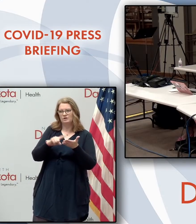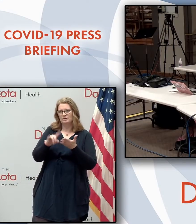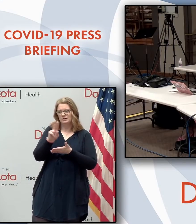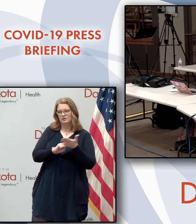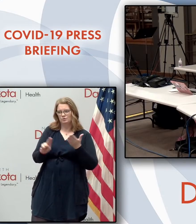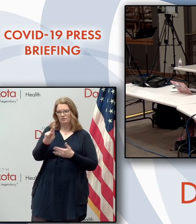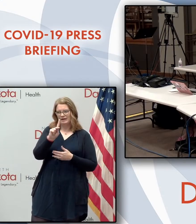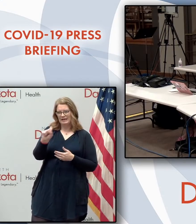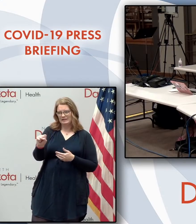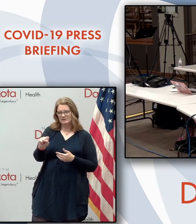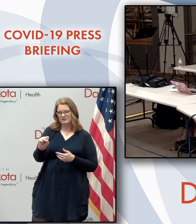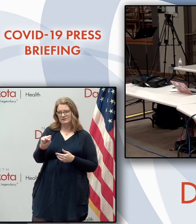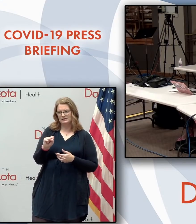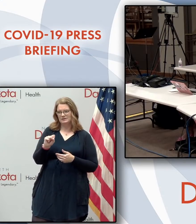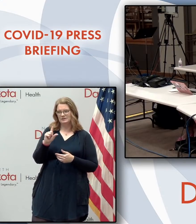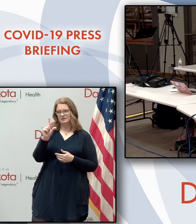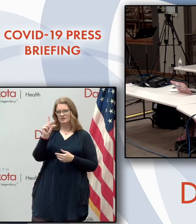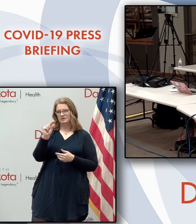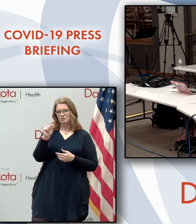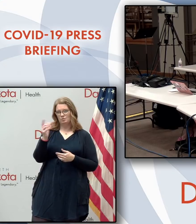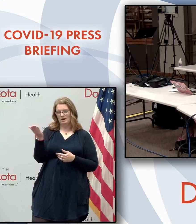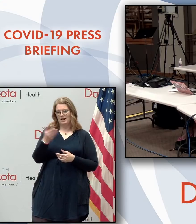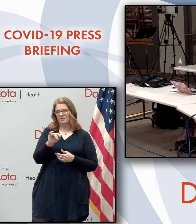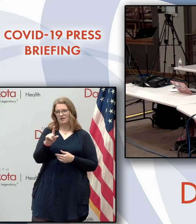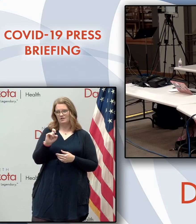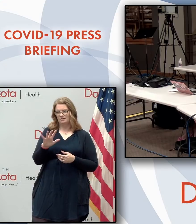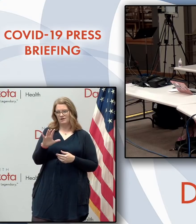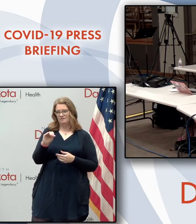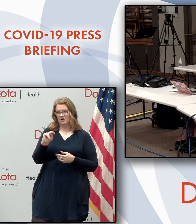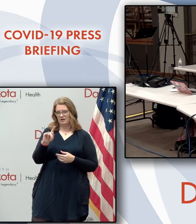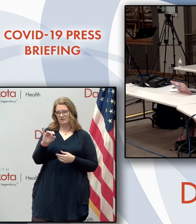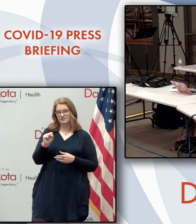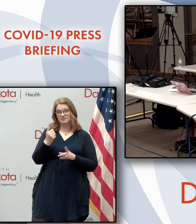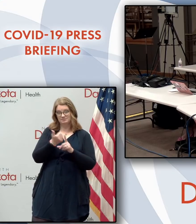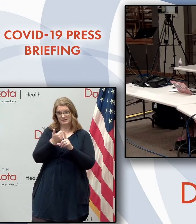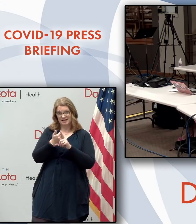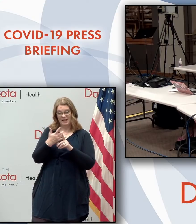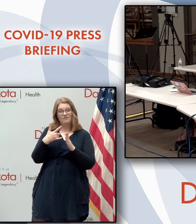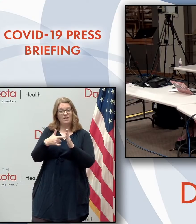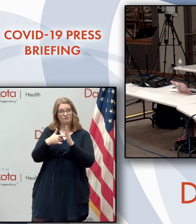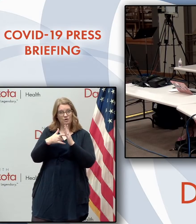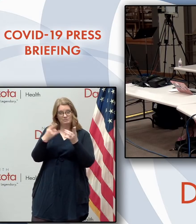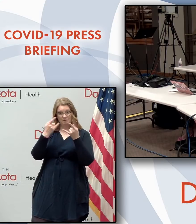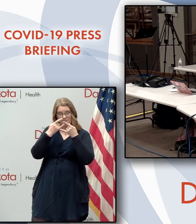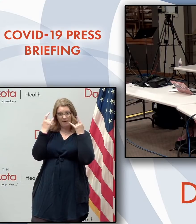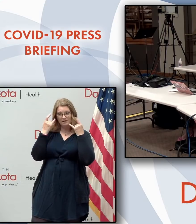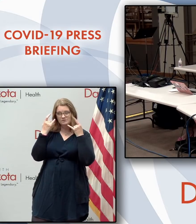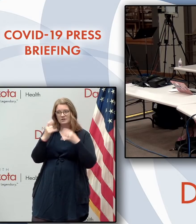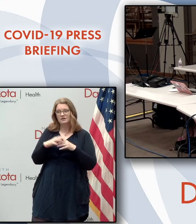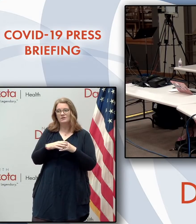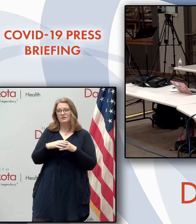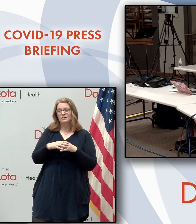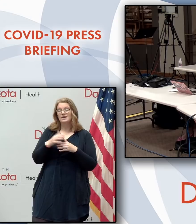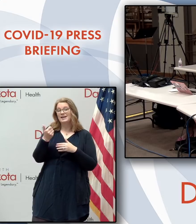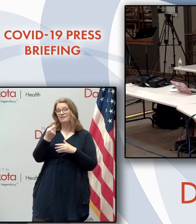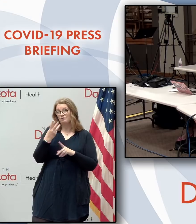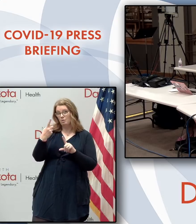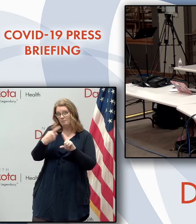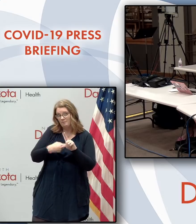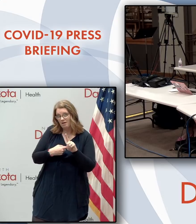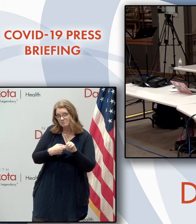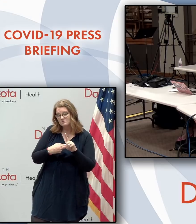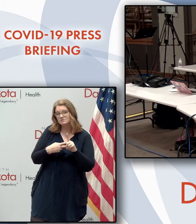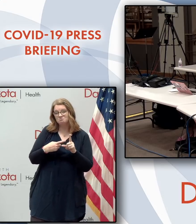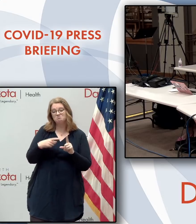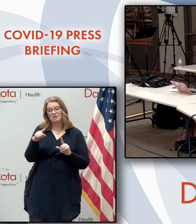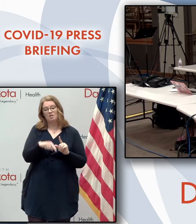of Kansas looked at 20 out of the 105 counties there that have enforceable mask mandates, and over the course of a few months it found